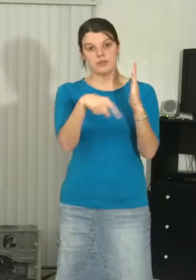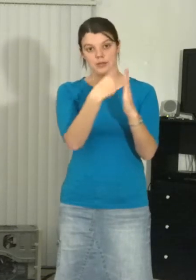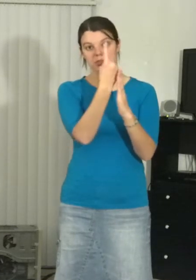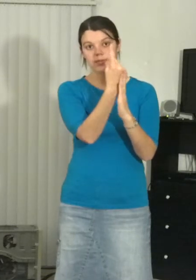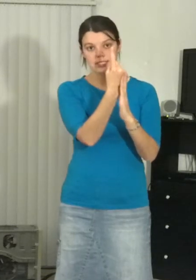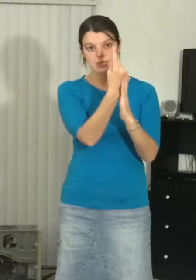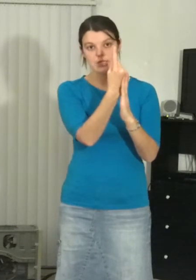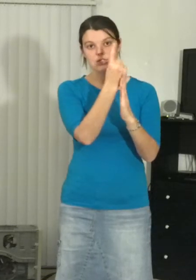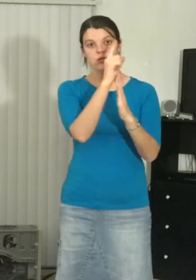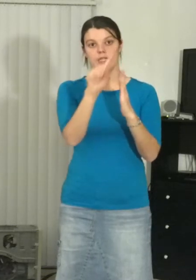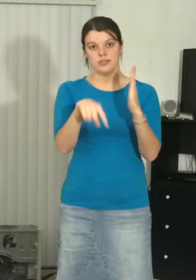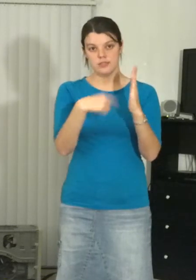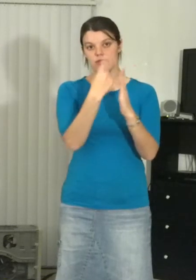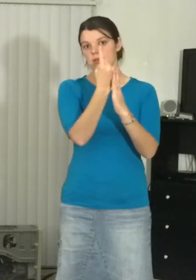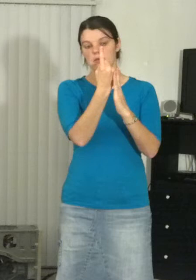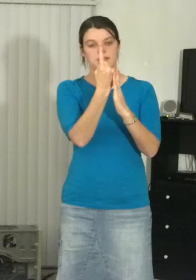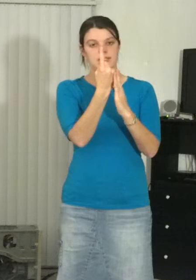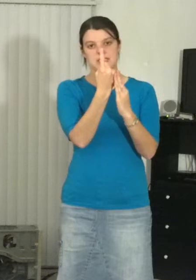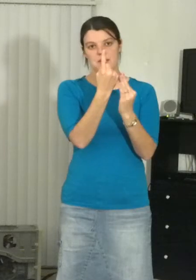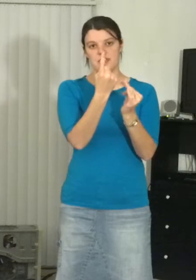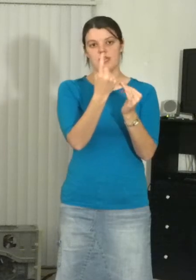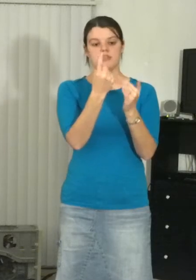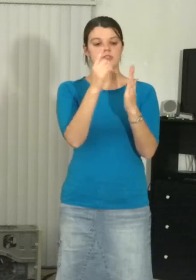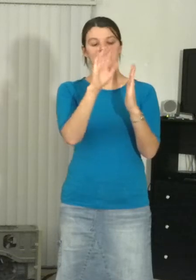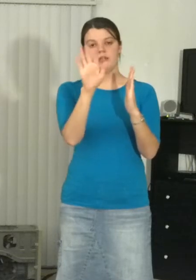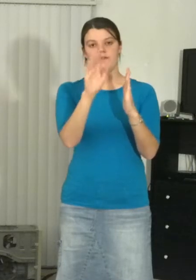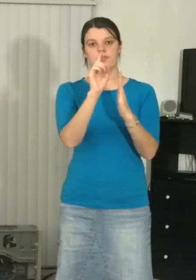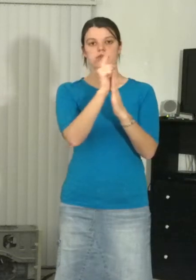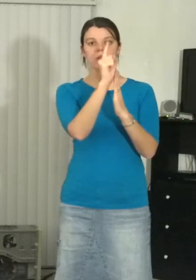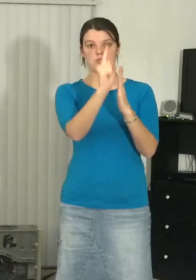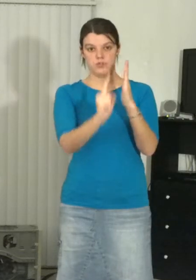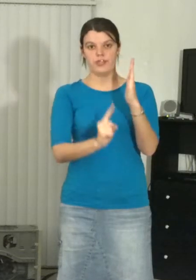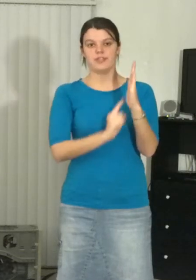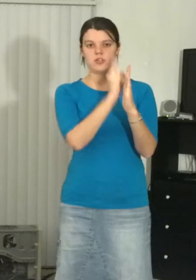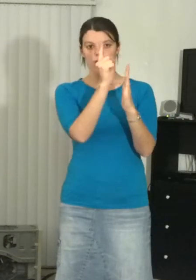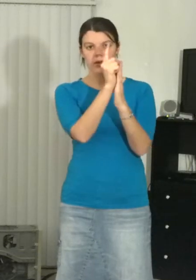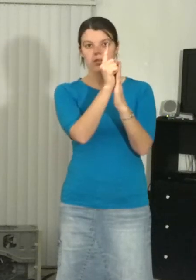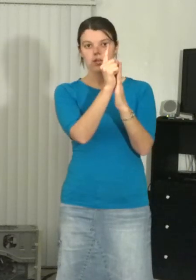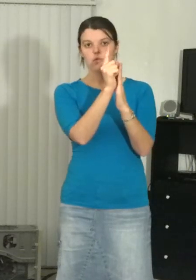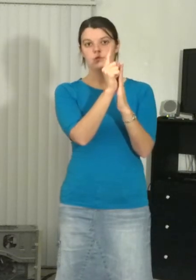Sometimes you may see me doing this. It's the same thing. Just don't get confused. In the song, we'll be